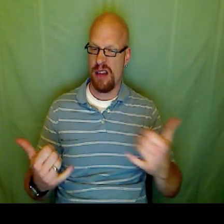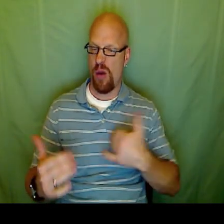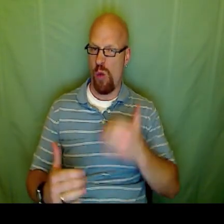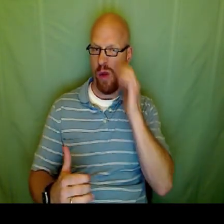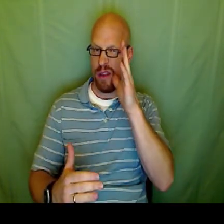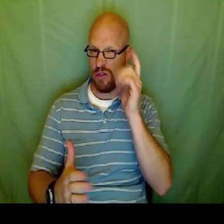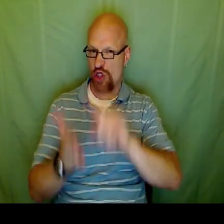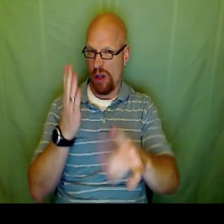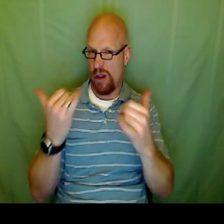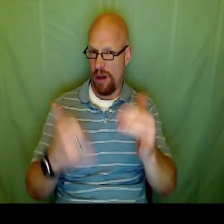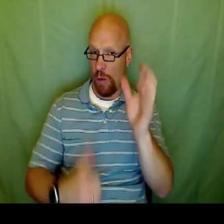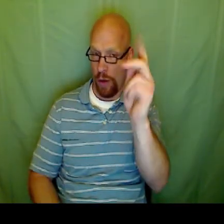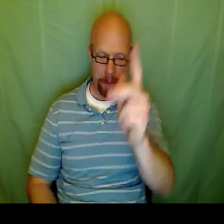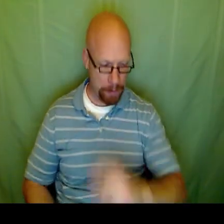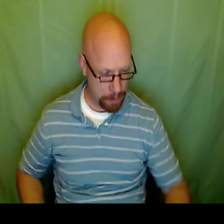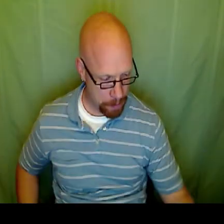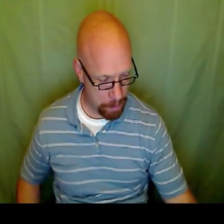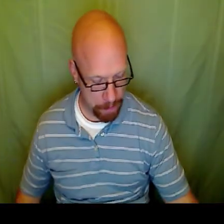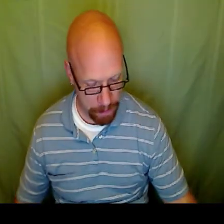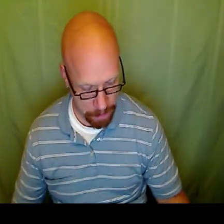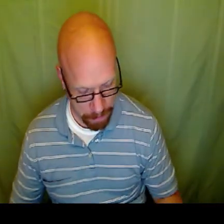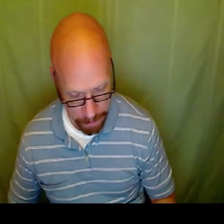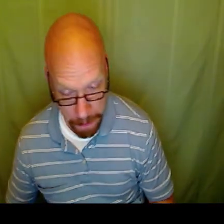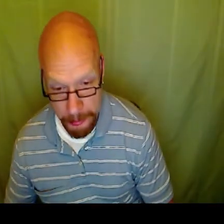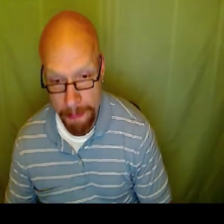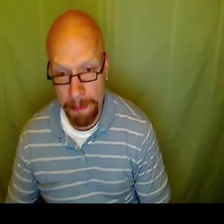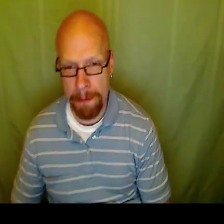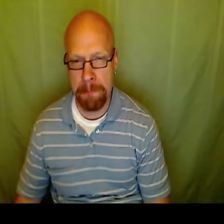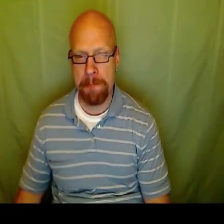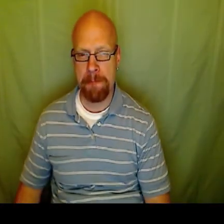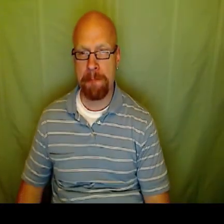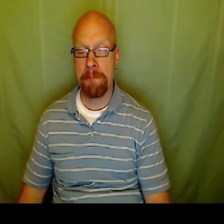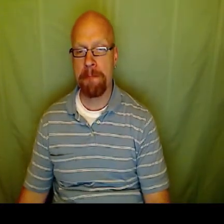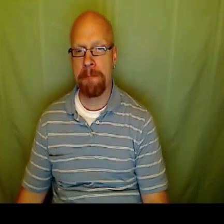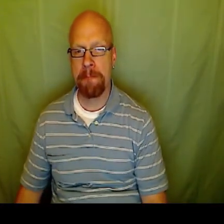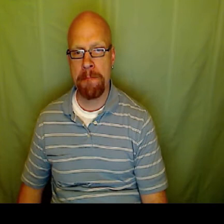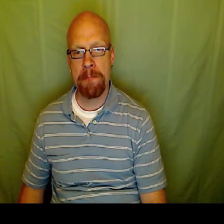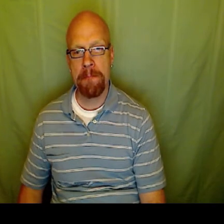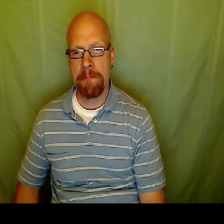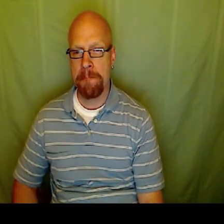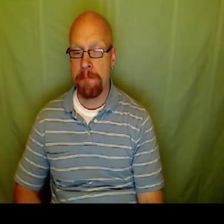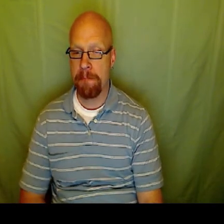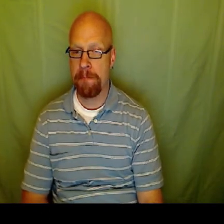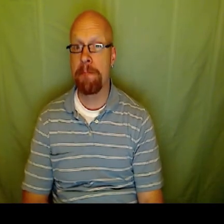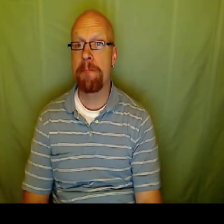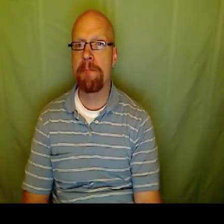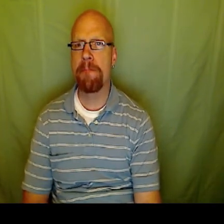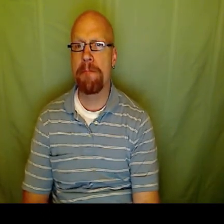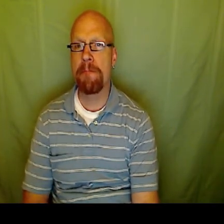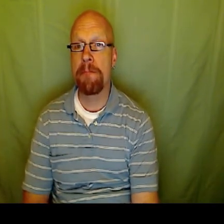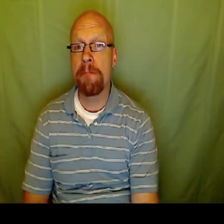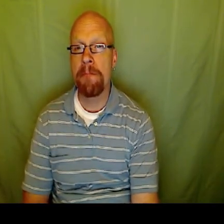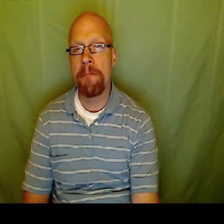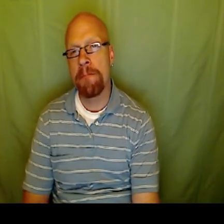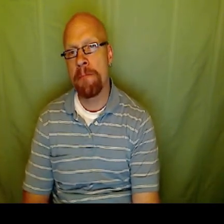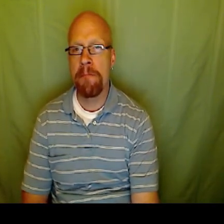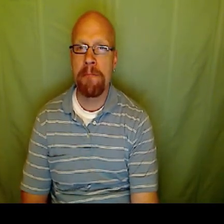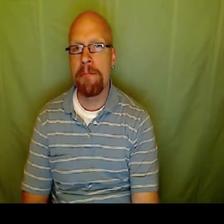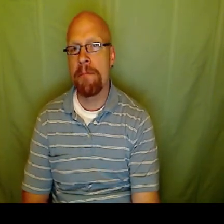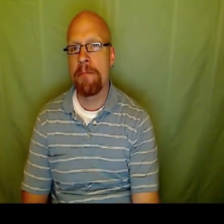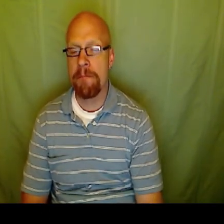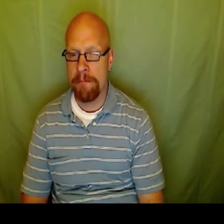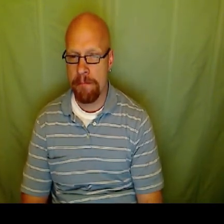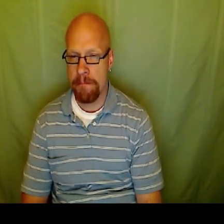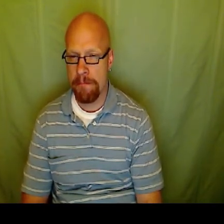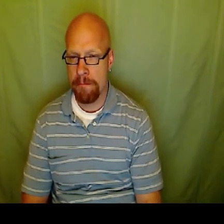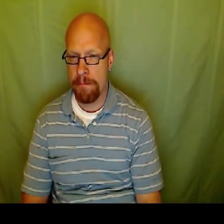check the answer. And if we substitute it in both equations, and both equations become true, then